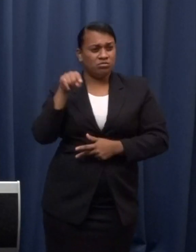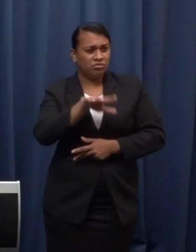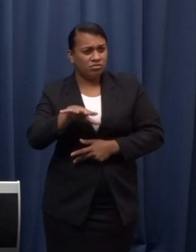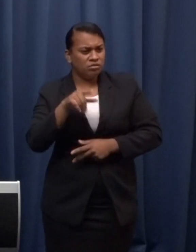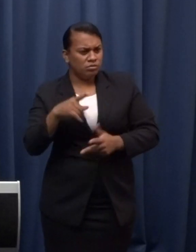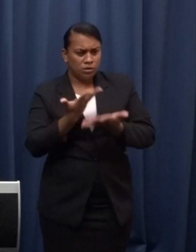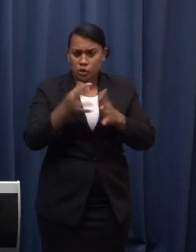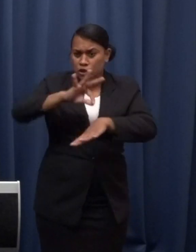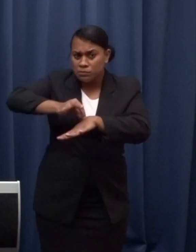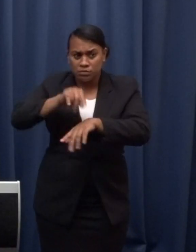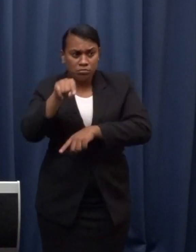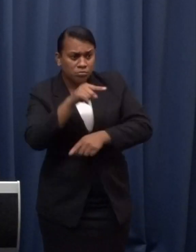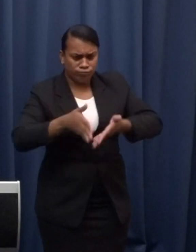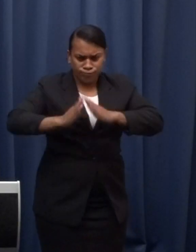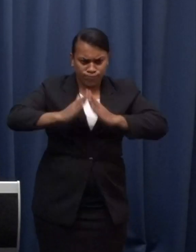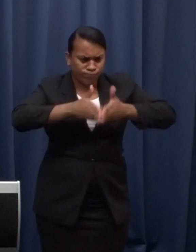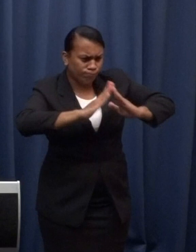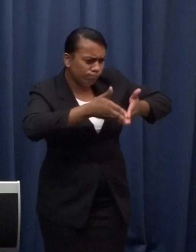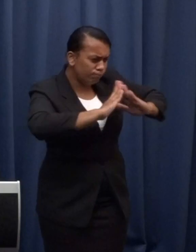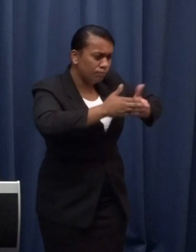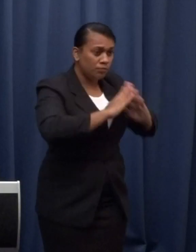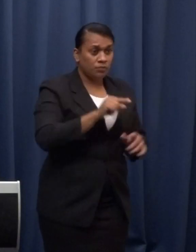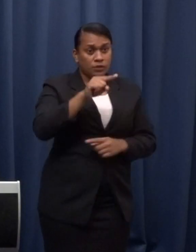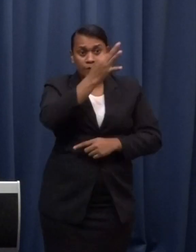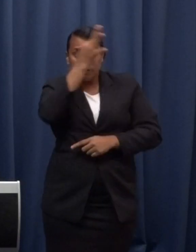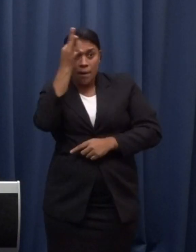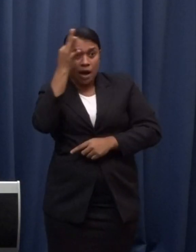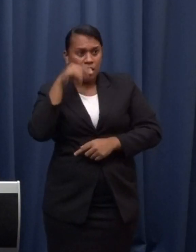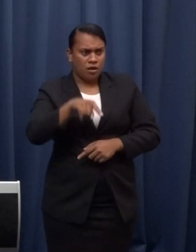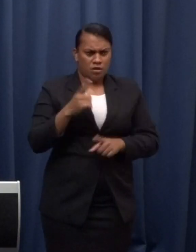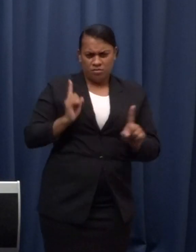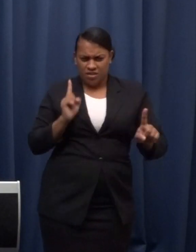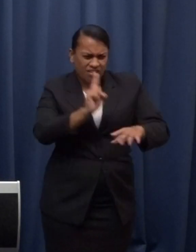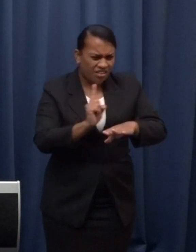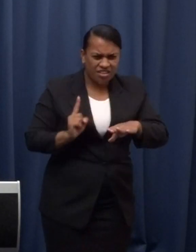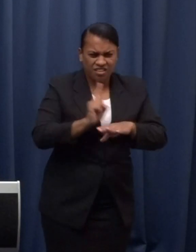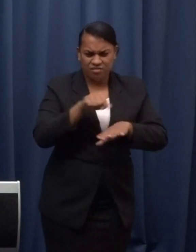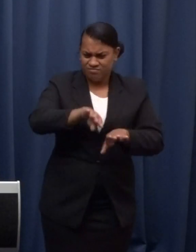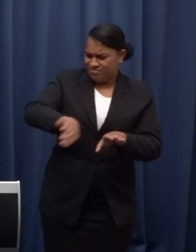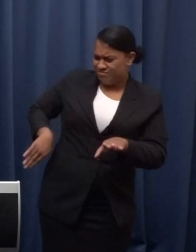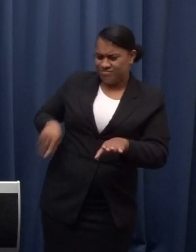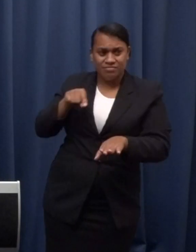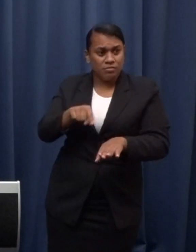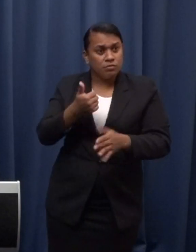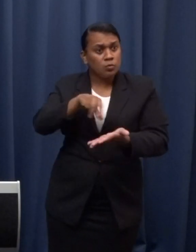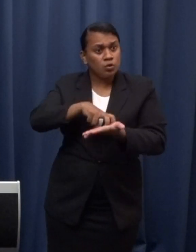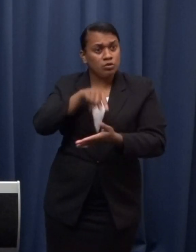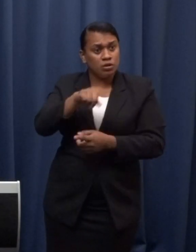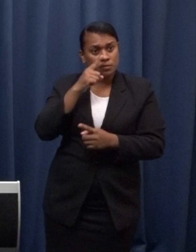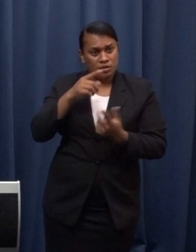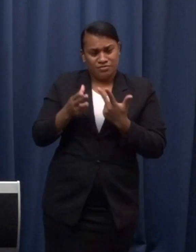be designed to keep people with fevers away from vulnerable people who visit health centers and into